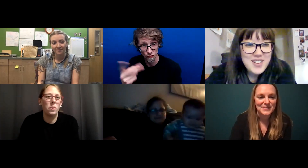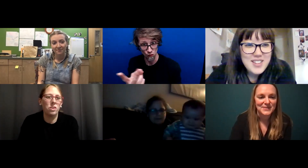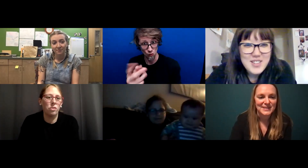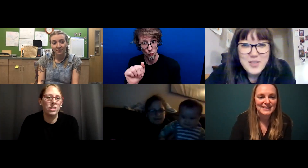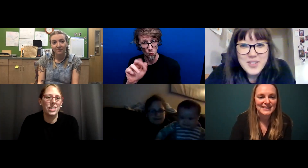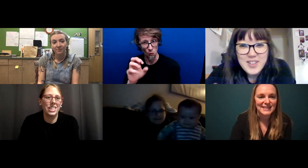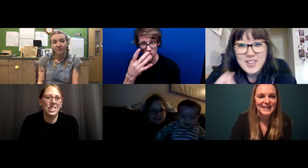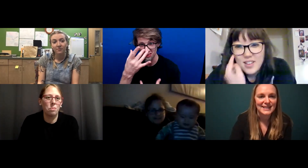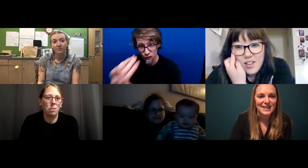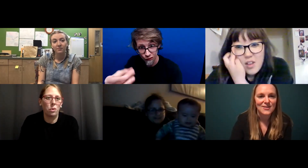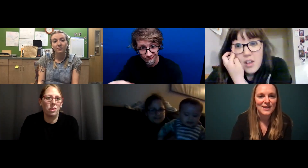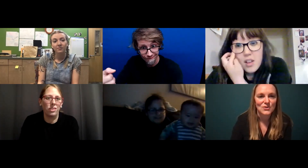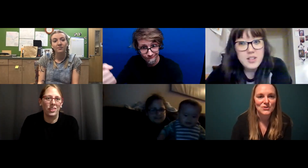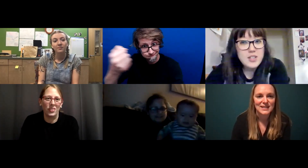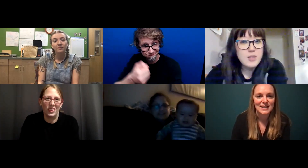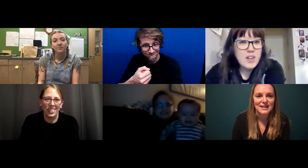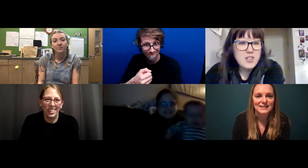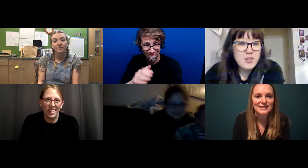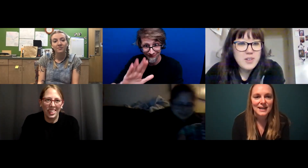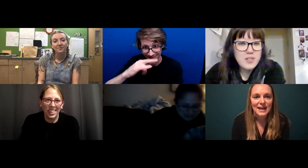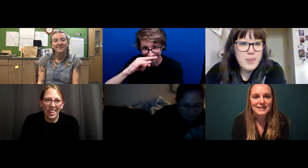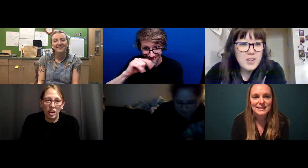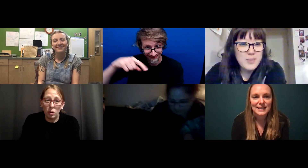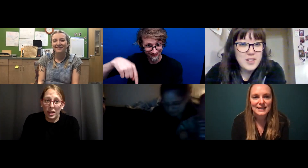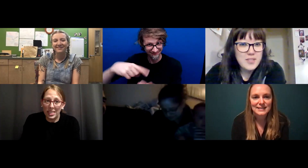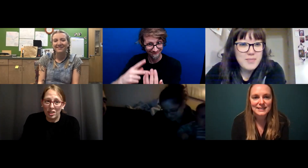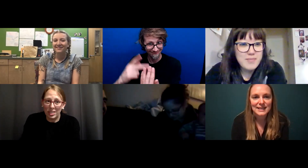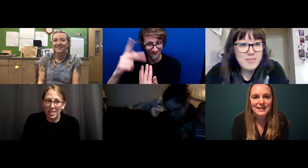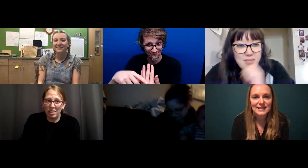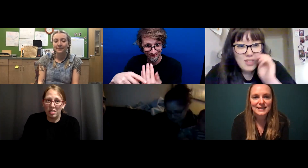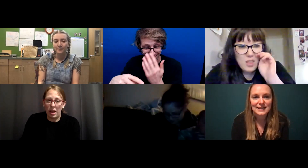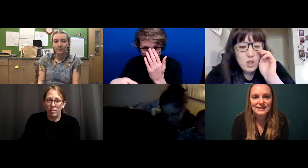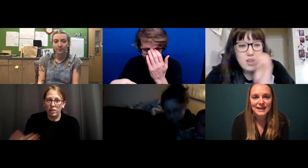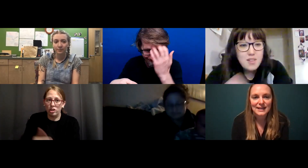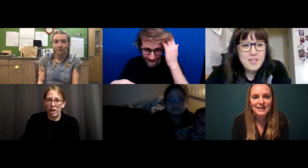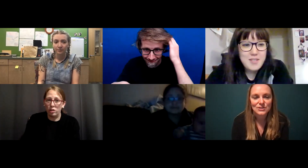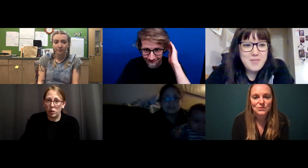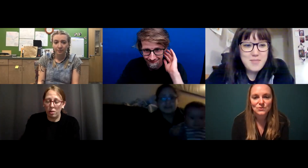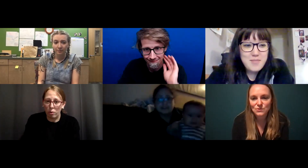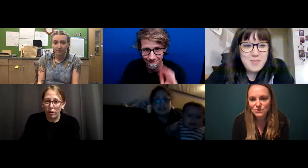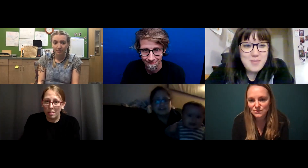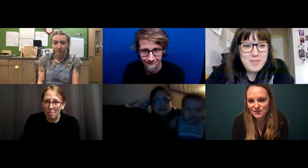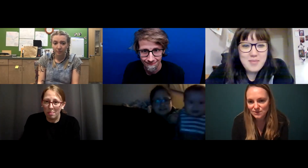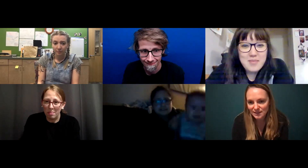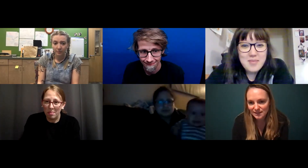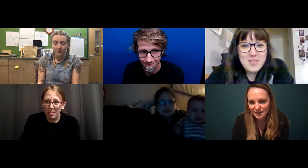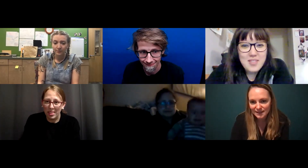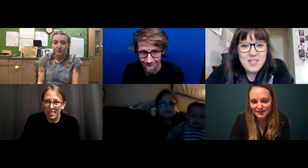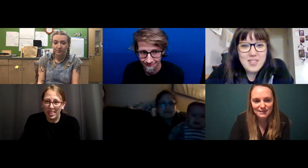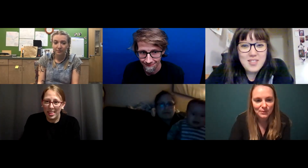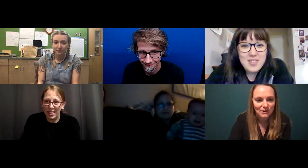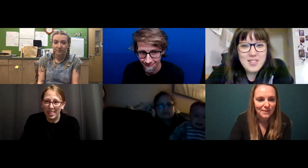Oh, wonderful. Pues, Nice to meet both of you. And are you guys interested in having your child join our program?